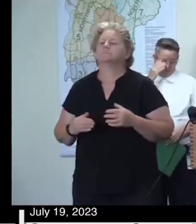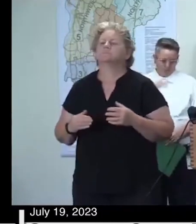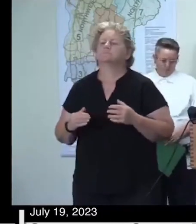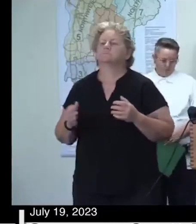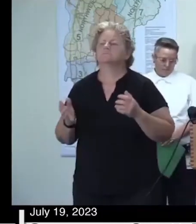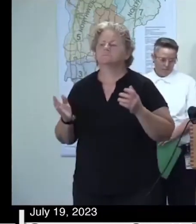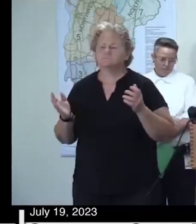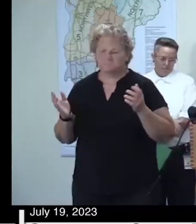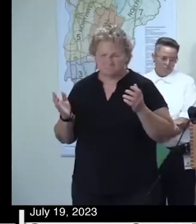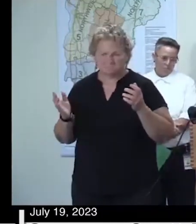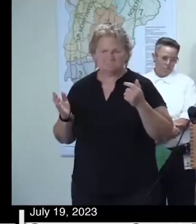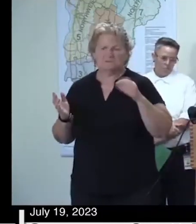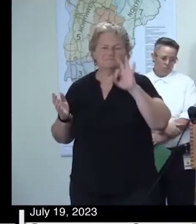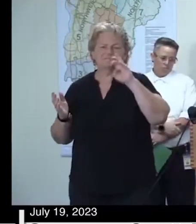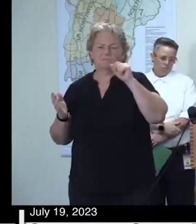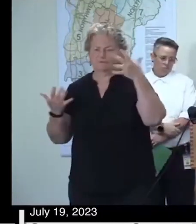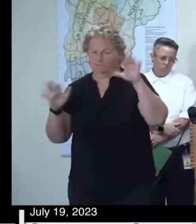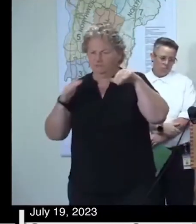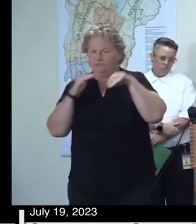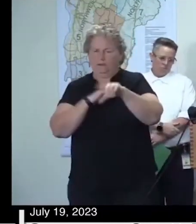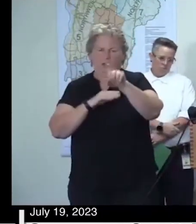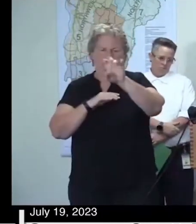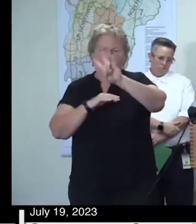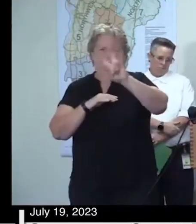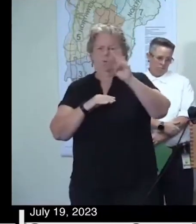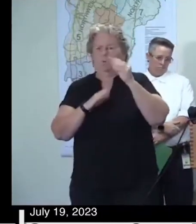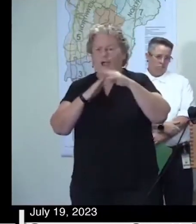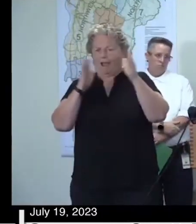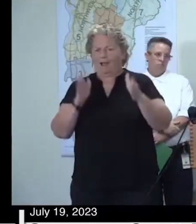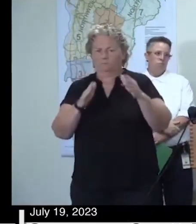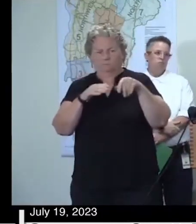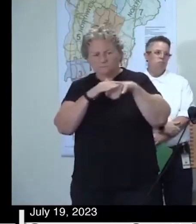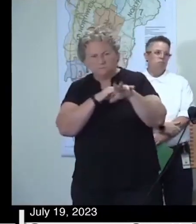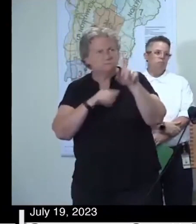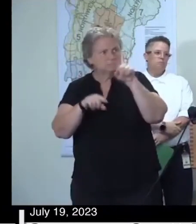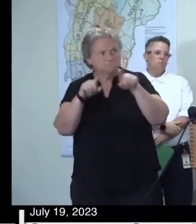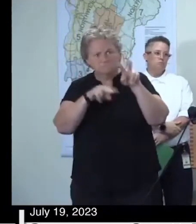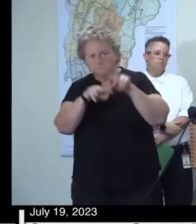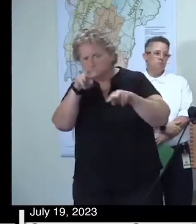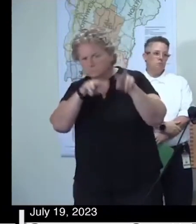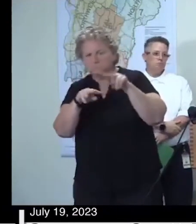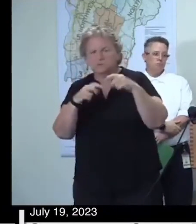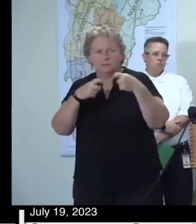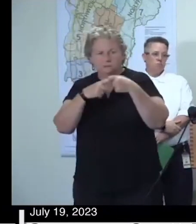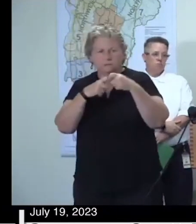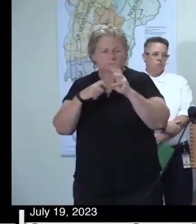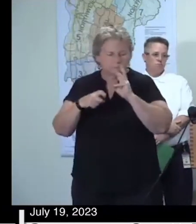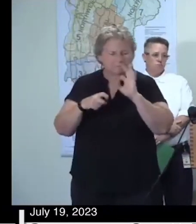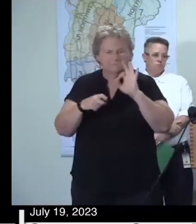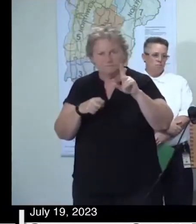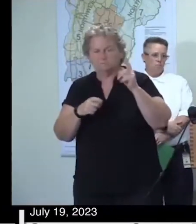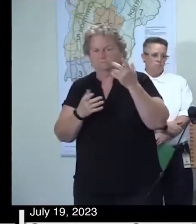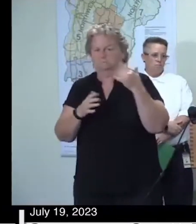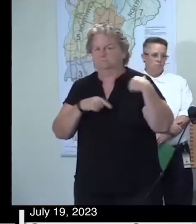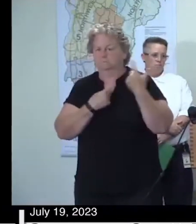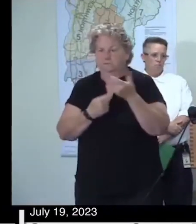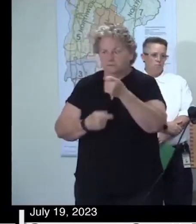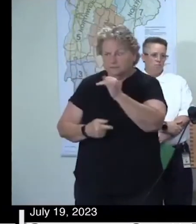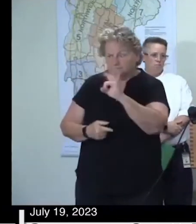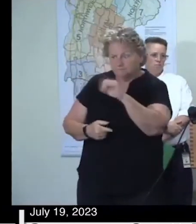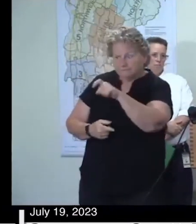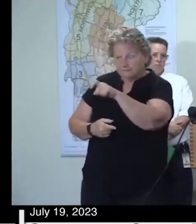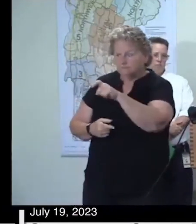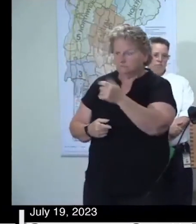Today and yesterday, and we'll continue on, we're actually out in the field looking for public assistance